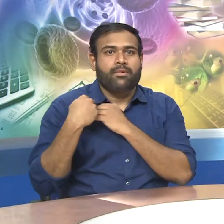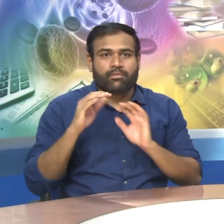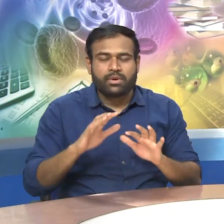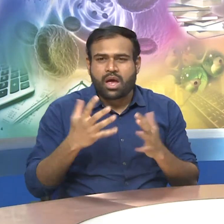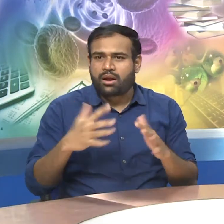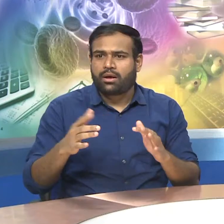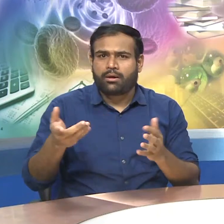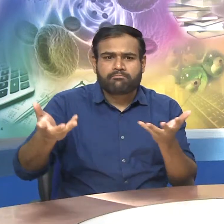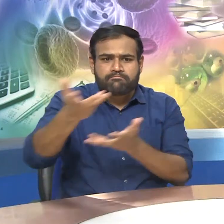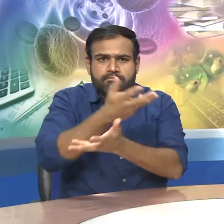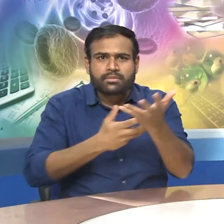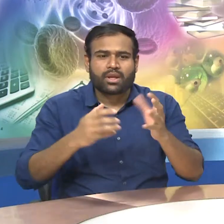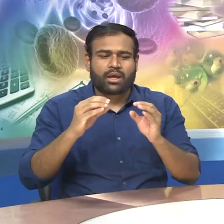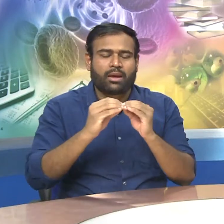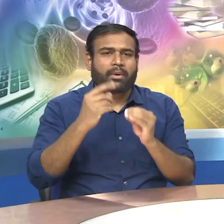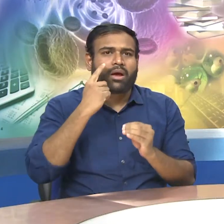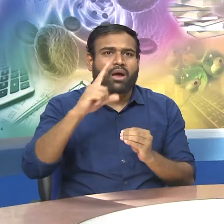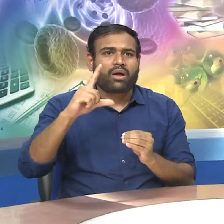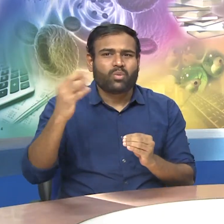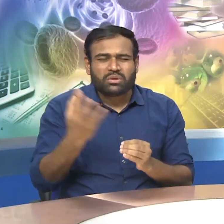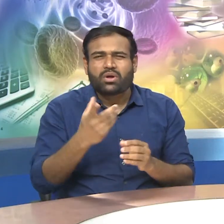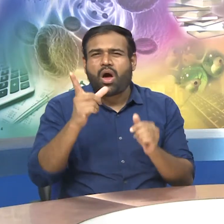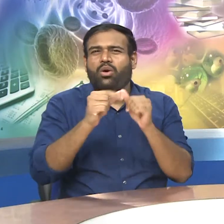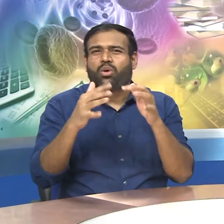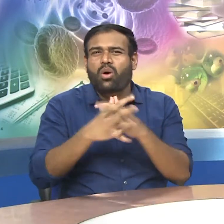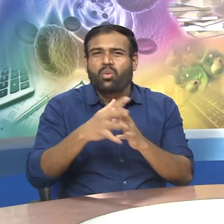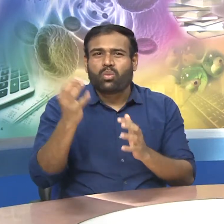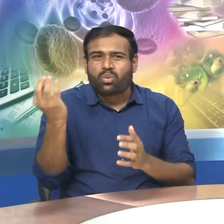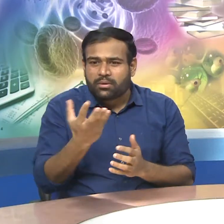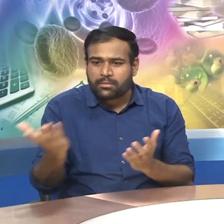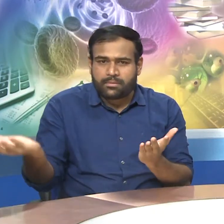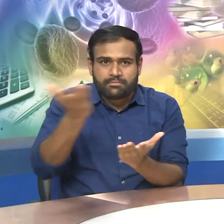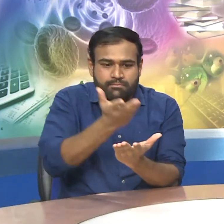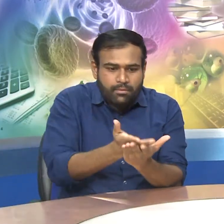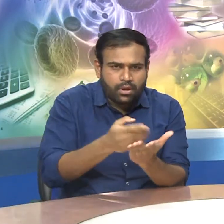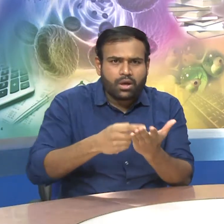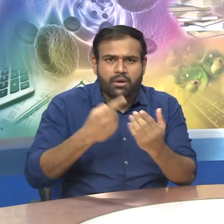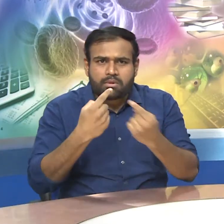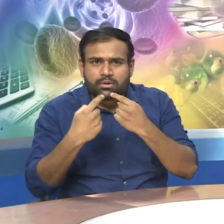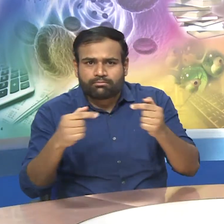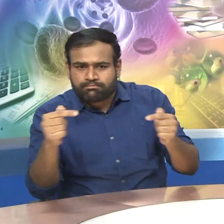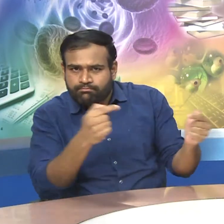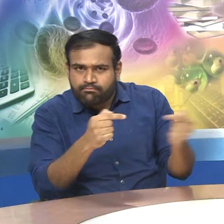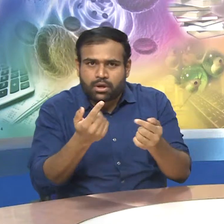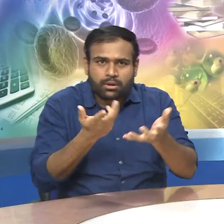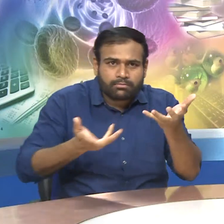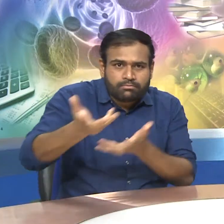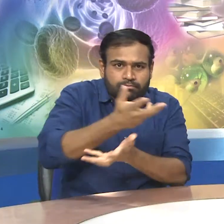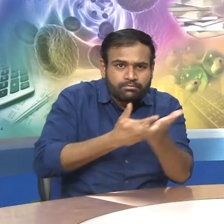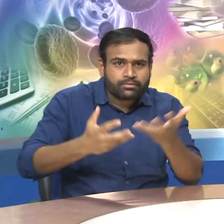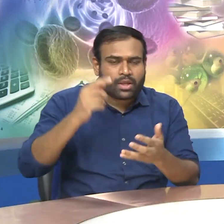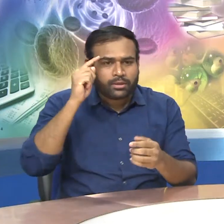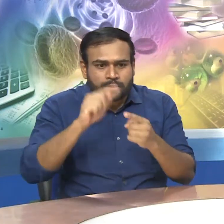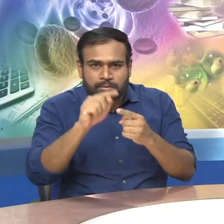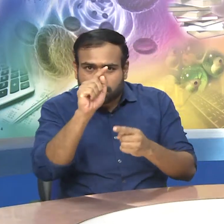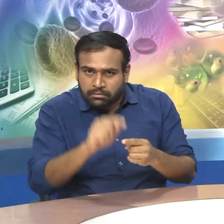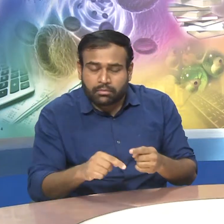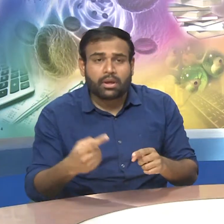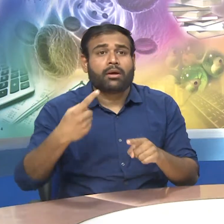Puts bills and other measures to vote and announces the result of voting.